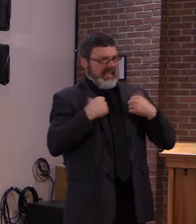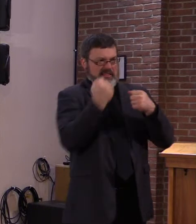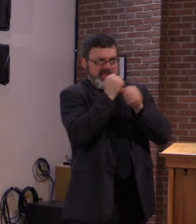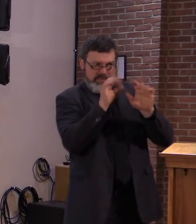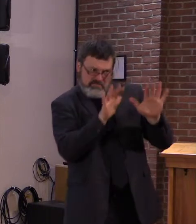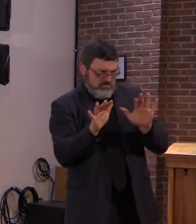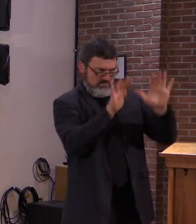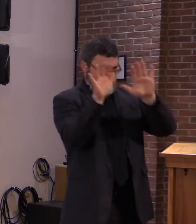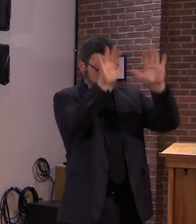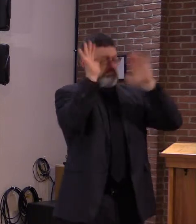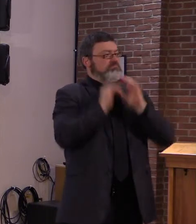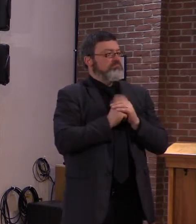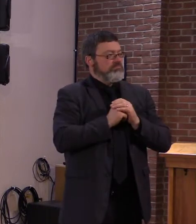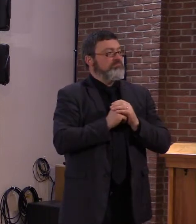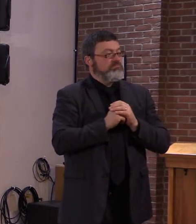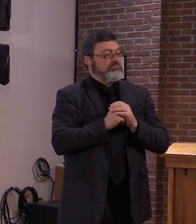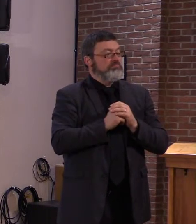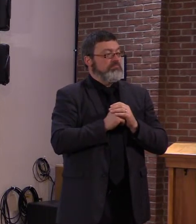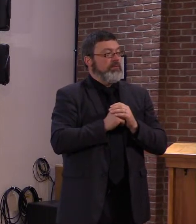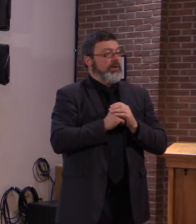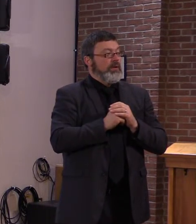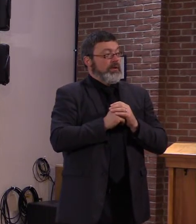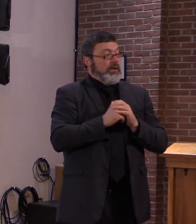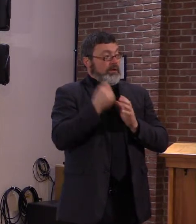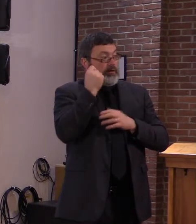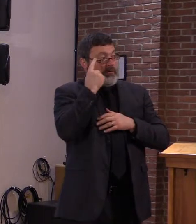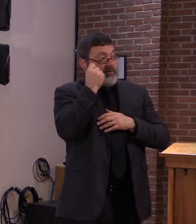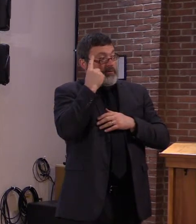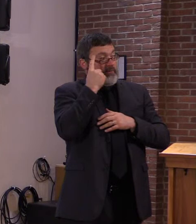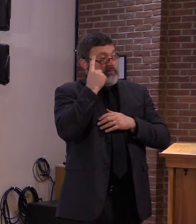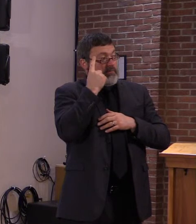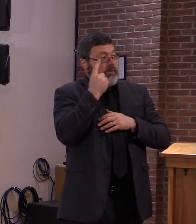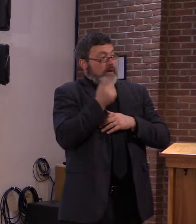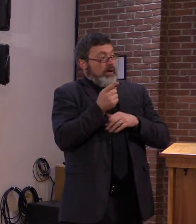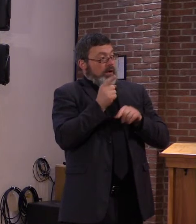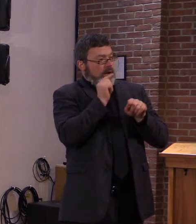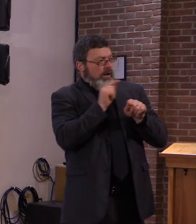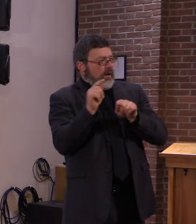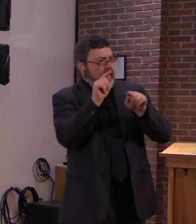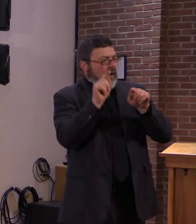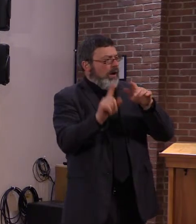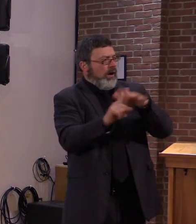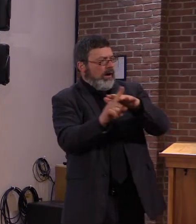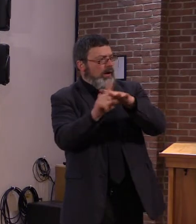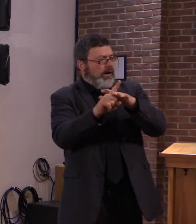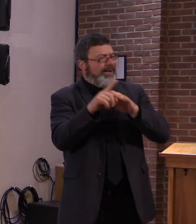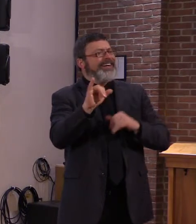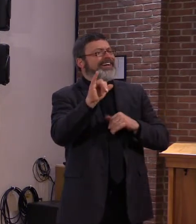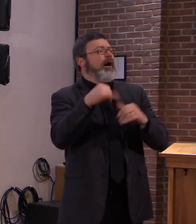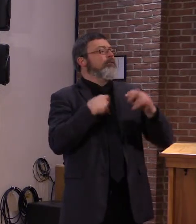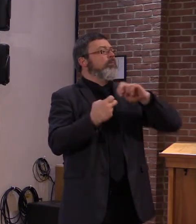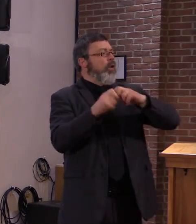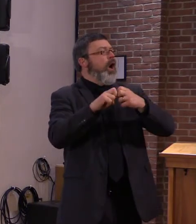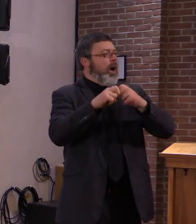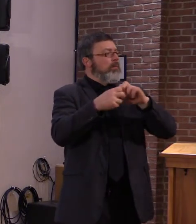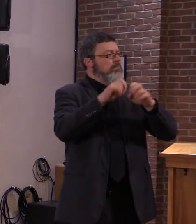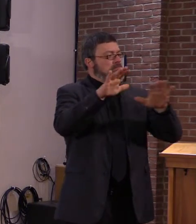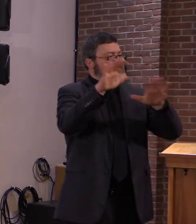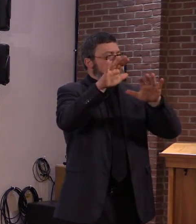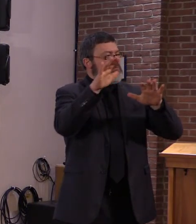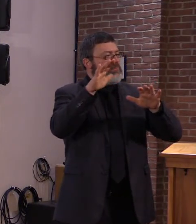once-in-a-century pandemic holiday season a truly unique and memorable one for our kids in a fun